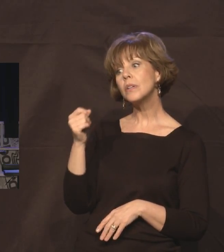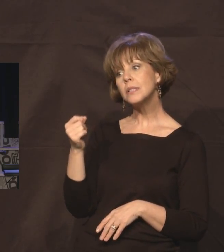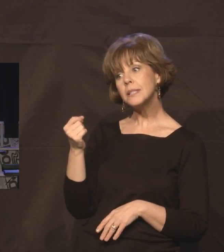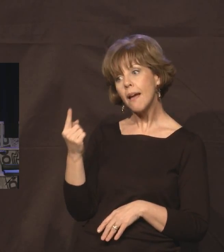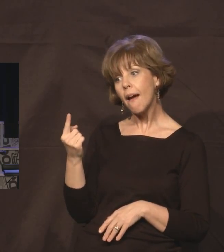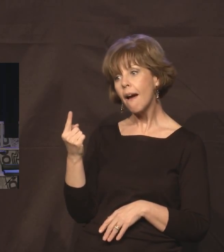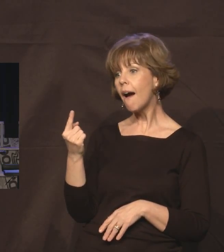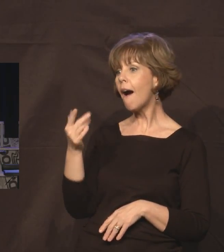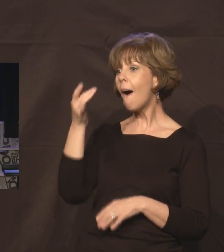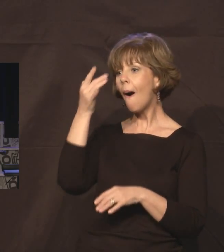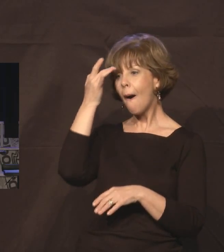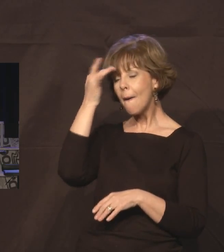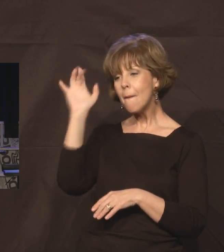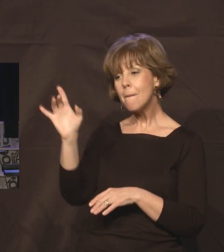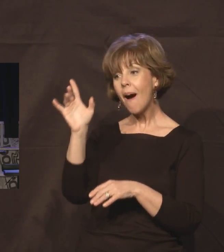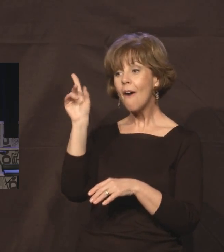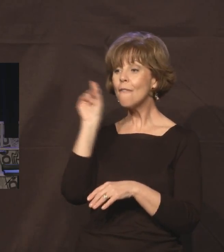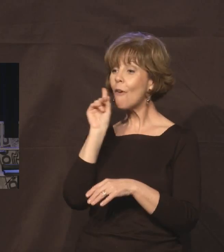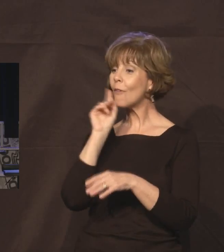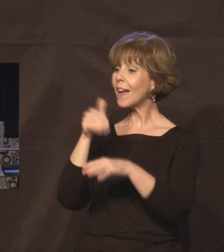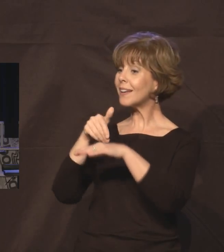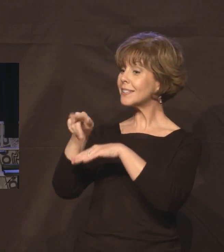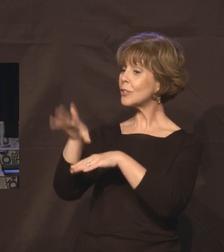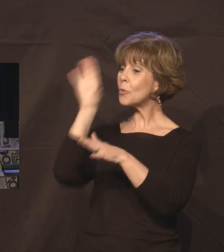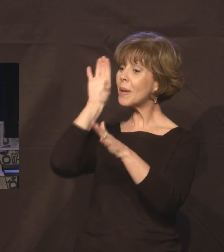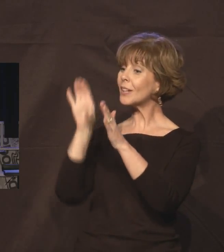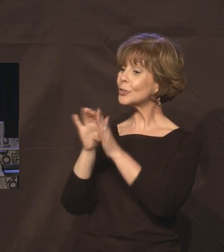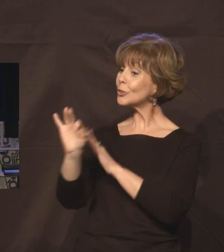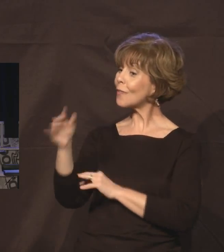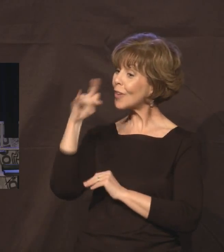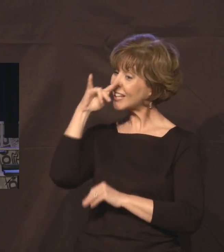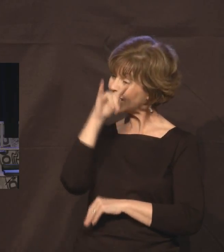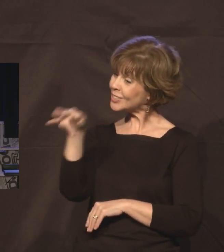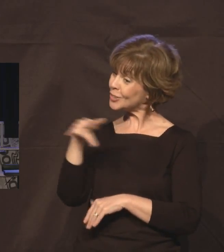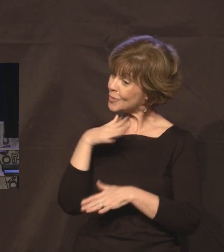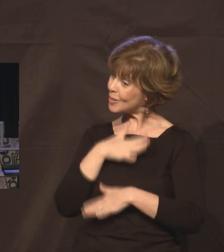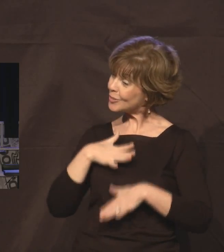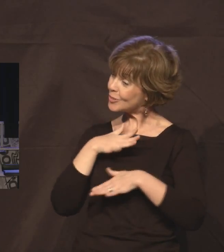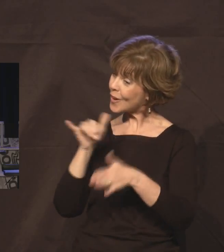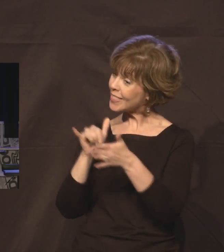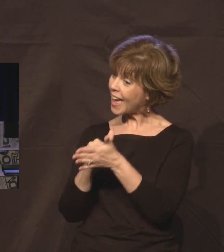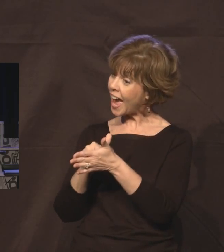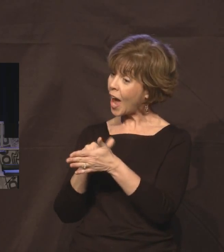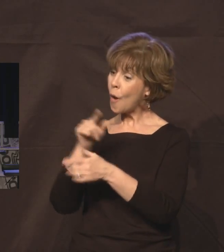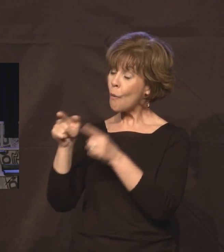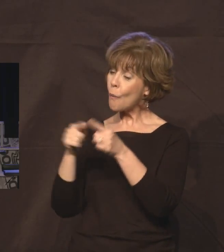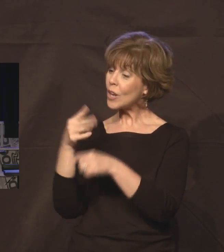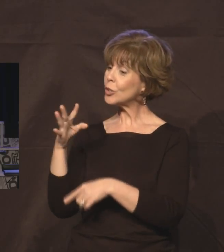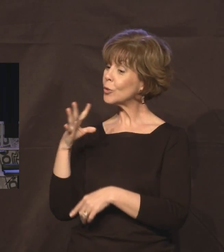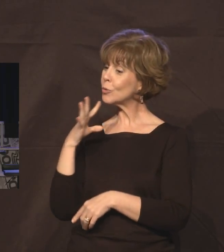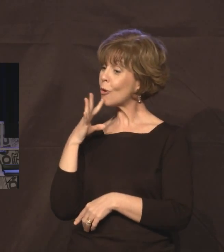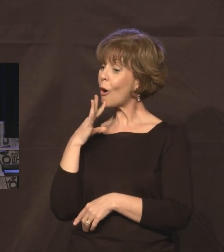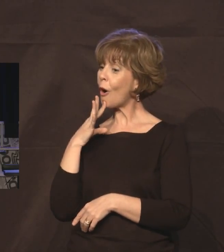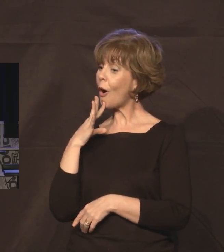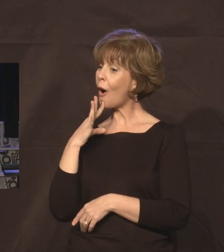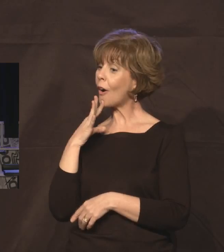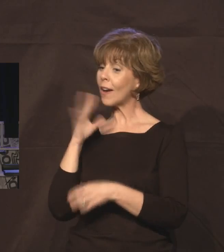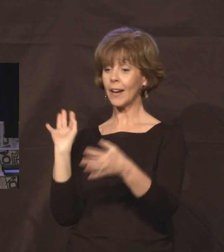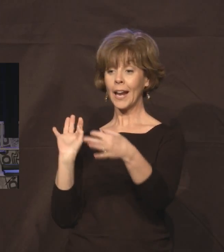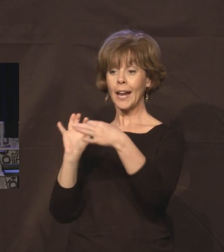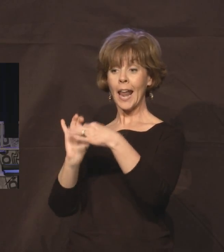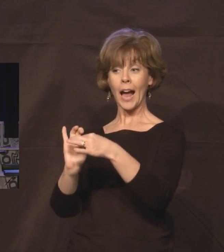like, I could send you pictures of the kids, and like you would like it. You could actually, like, when you talk on it, it could talk through the car, you